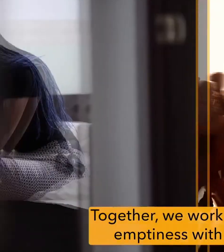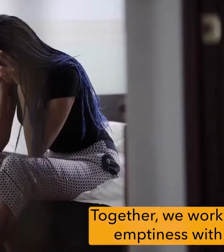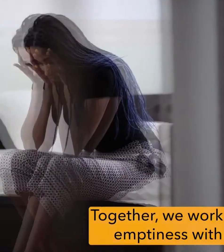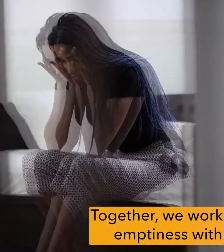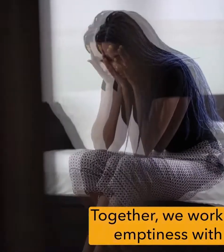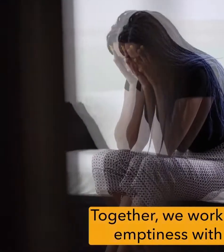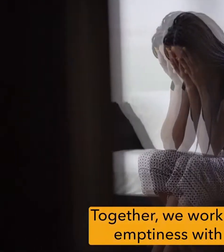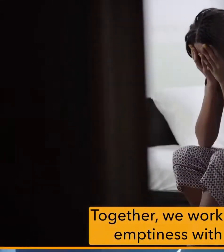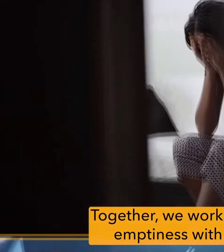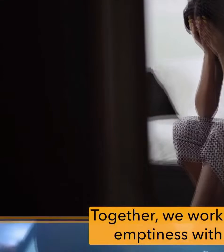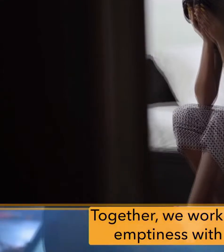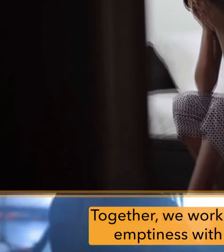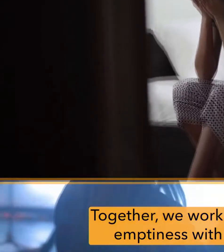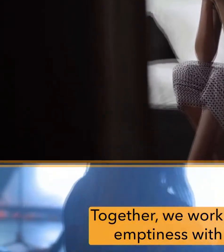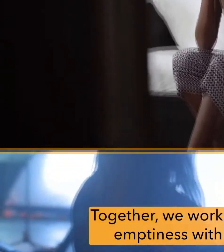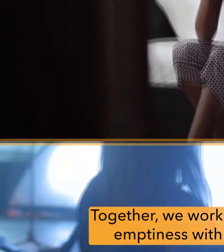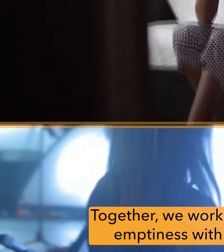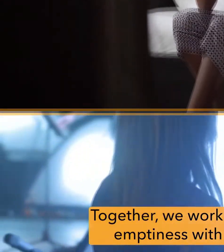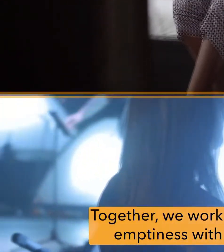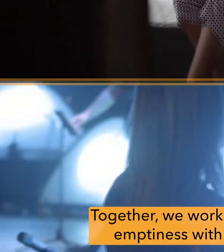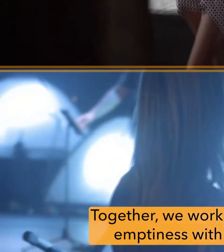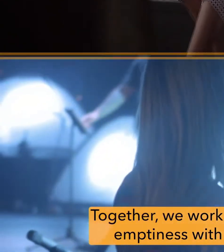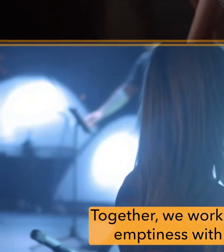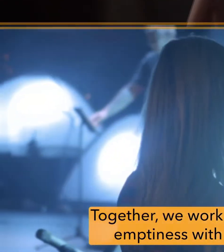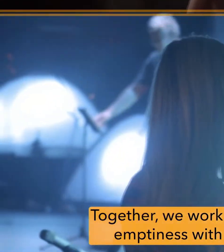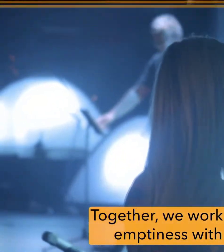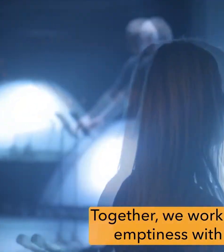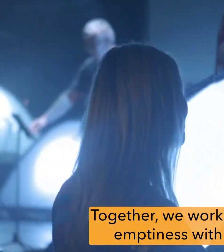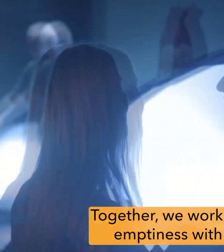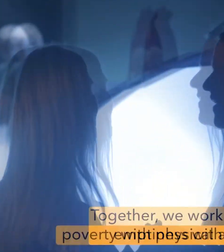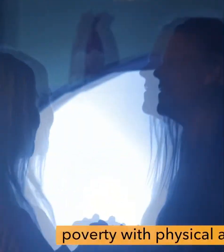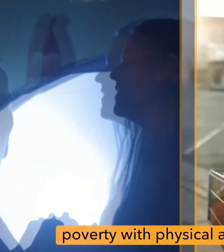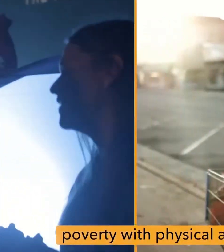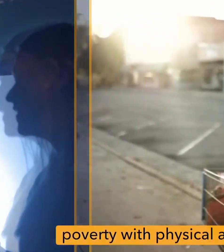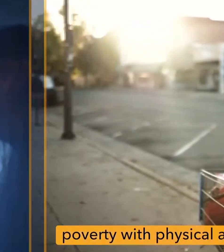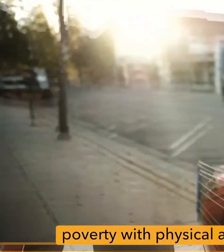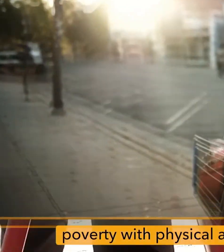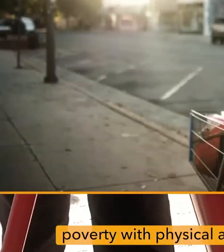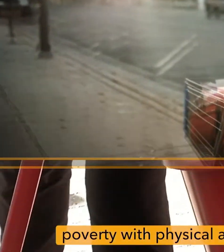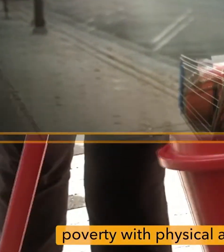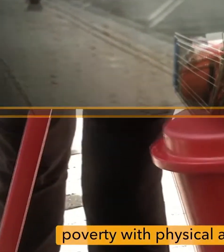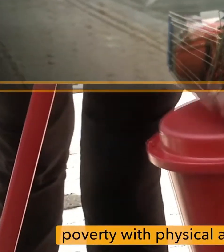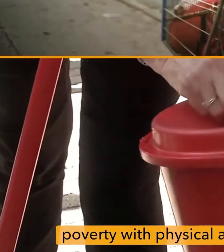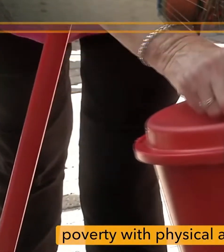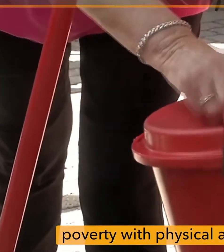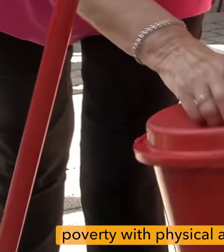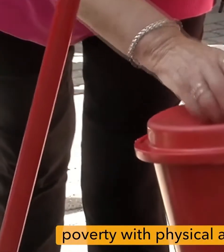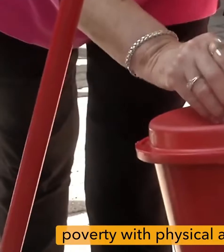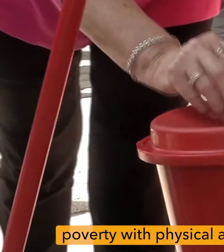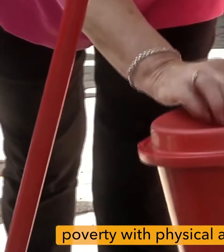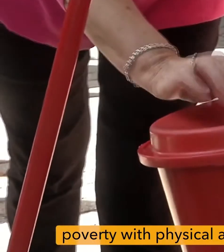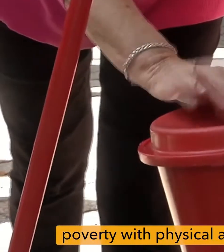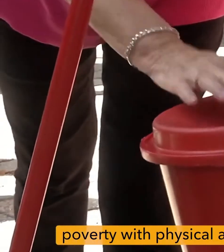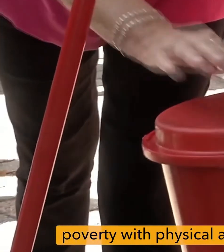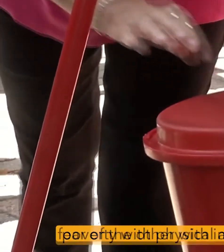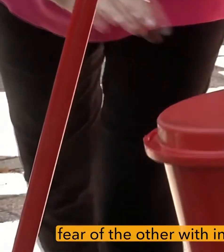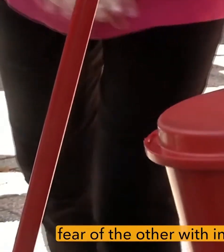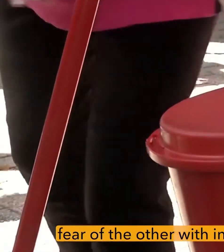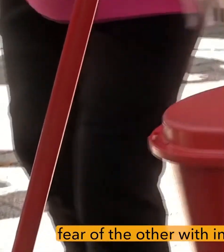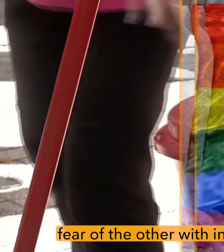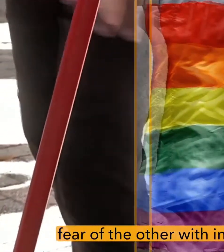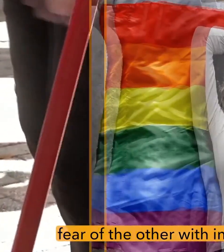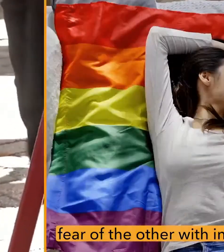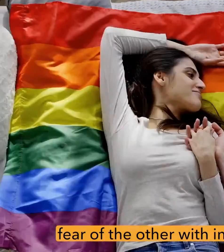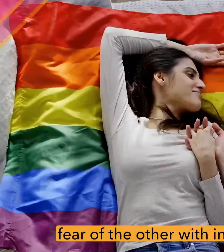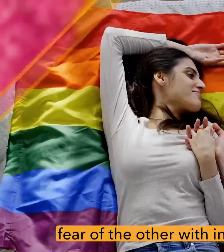Together, we work to replace spiritual emptiness with spiritual vitality, poverty with physical and financial flourishing,